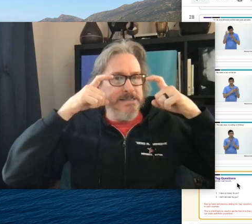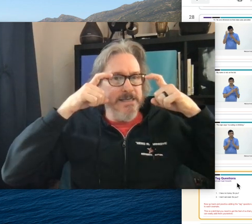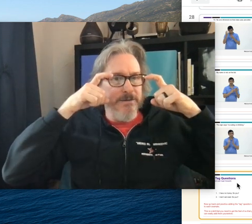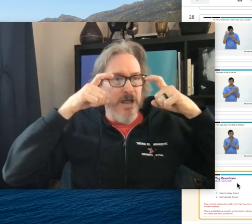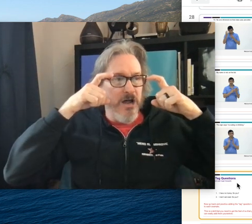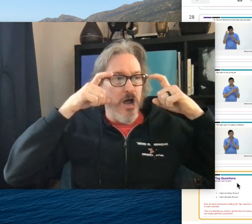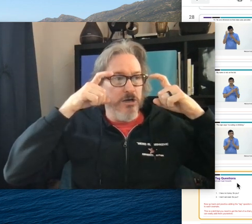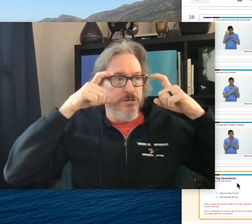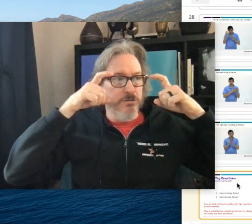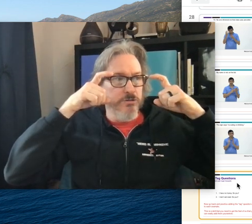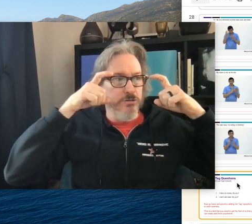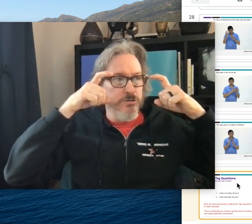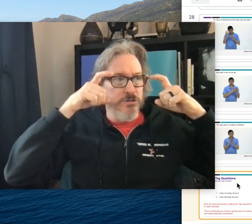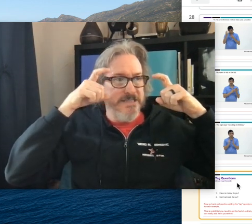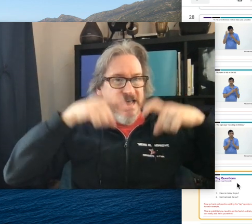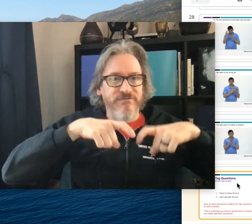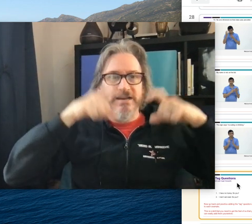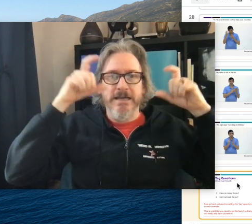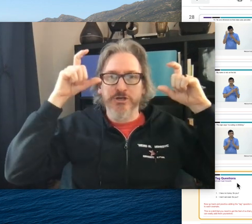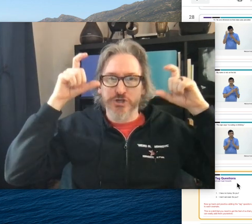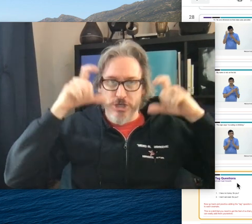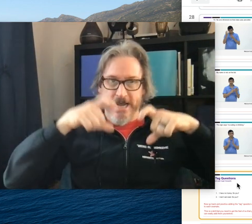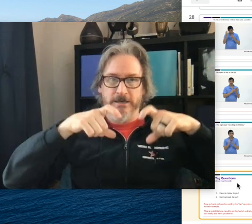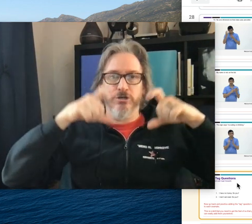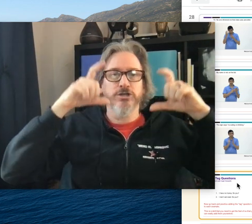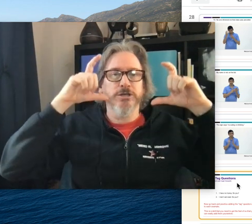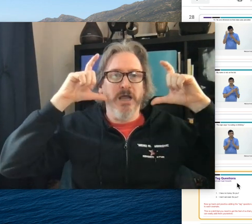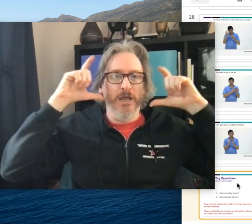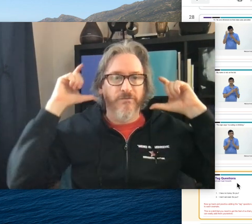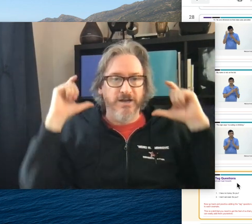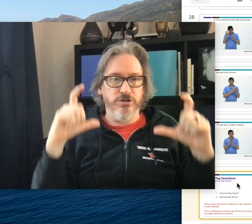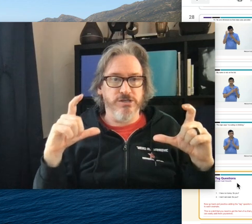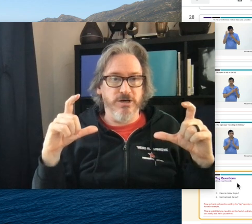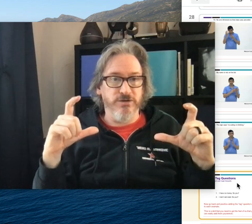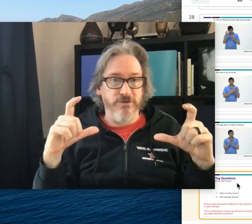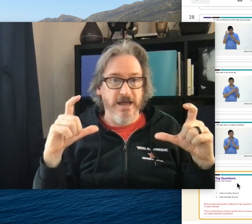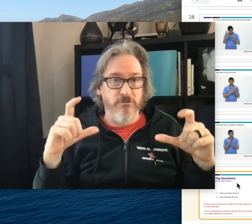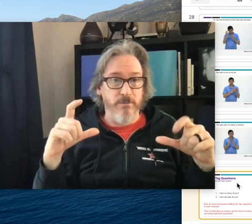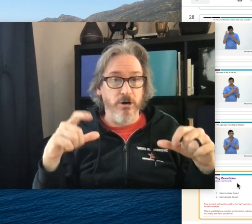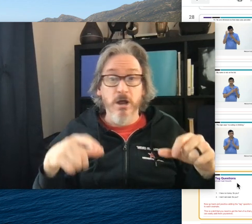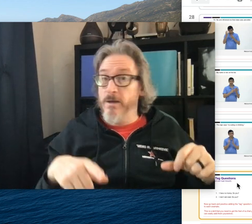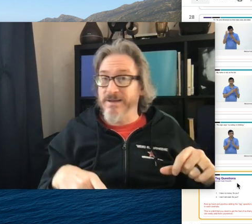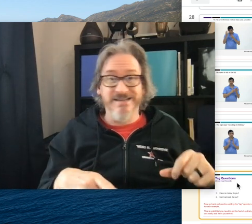we need to see a definite change in facial